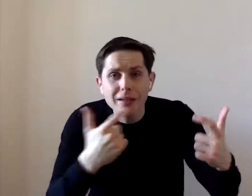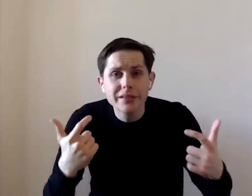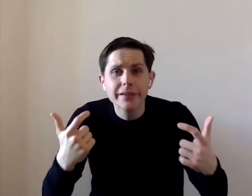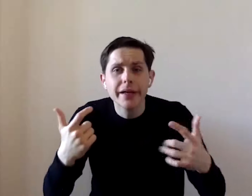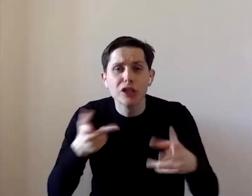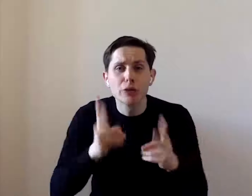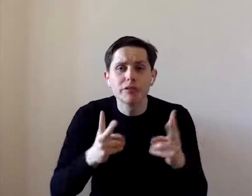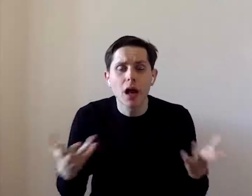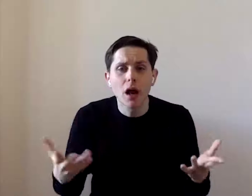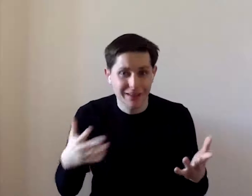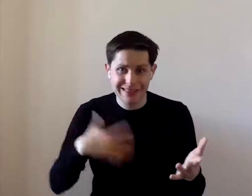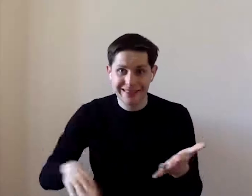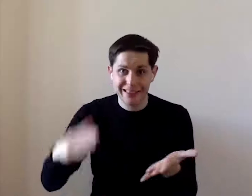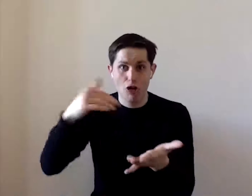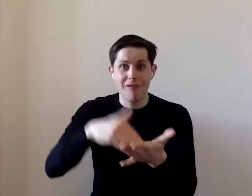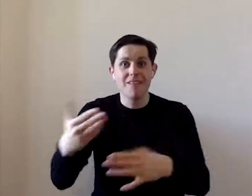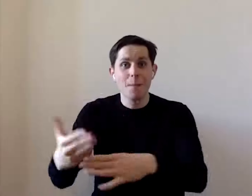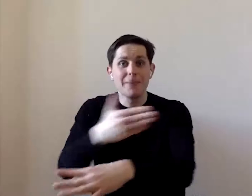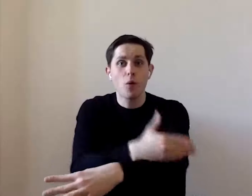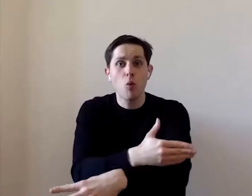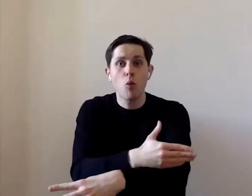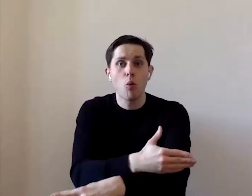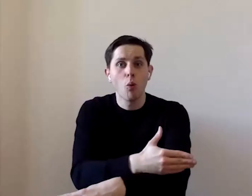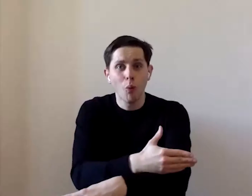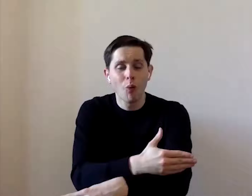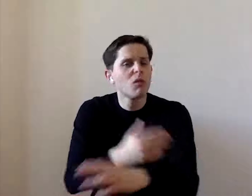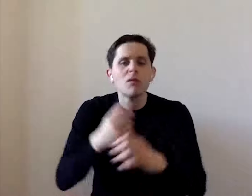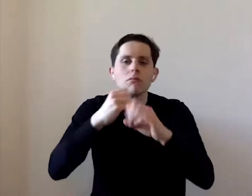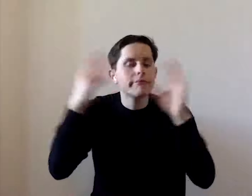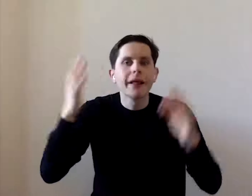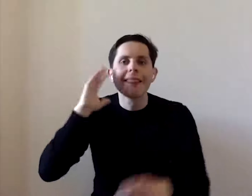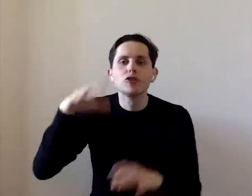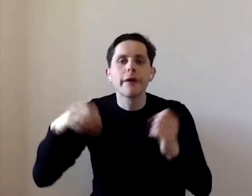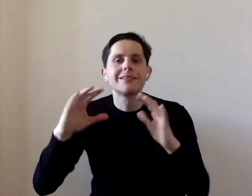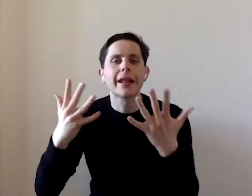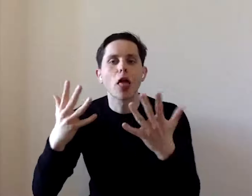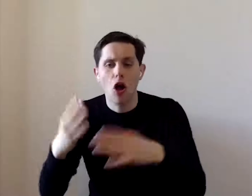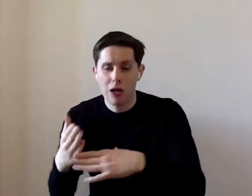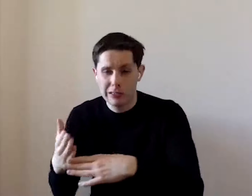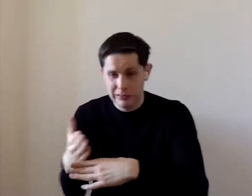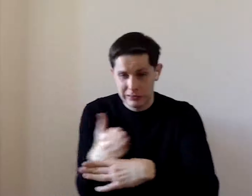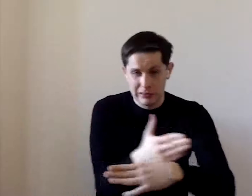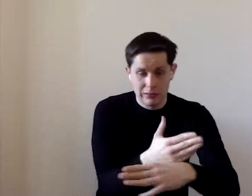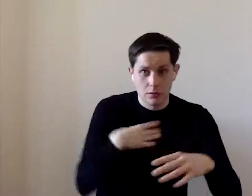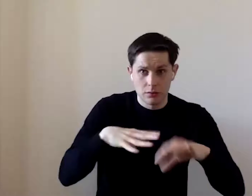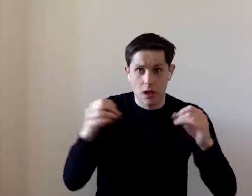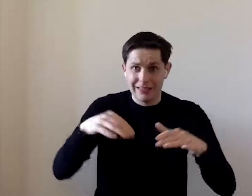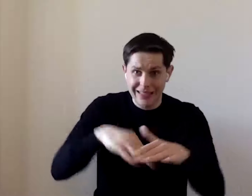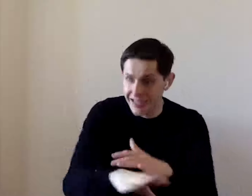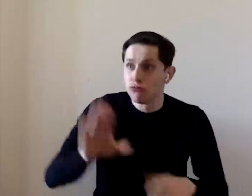for instance, when you set up a Zoom and there's 80 or 90 students, there would need to be enough time beforehand to pin the interpreters so